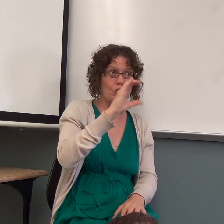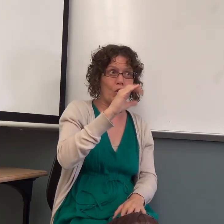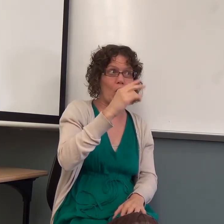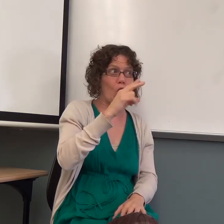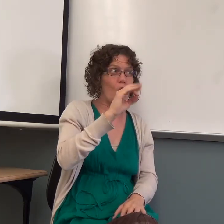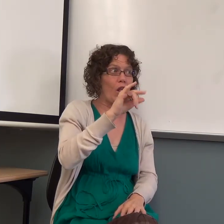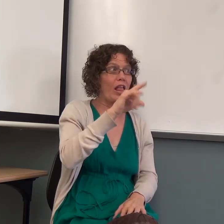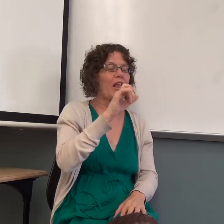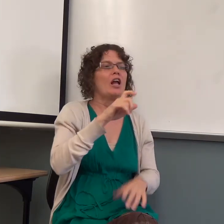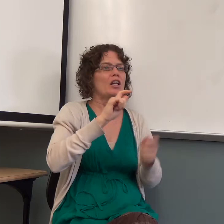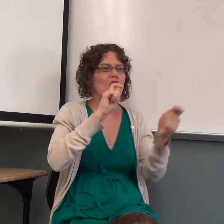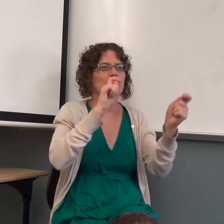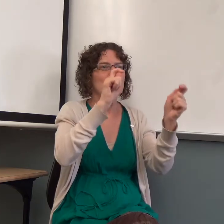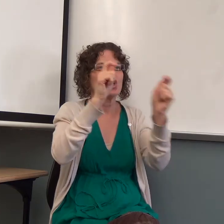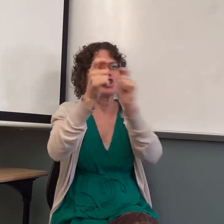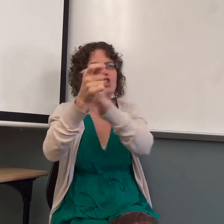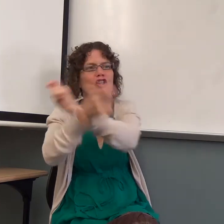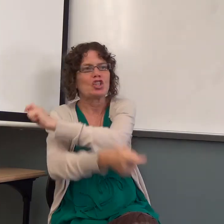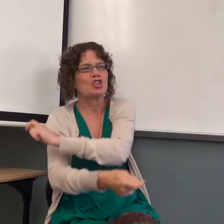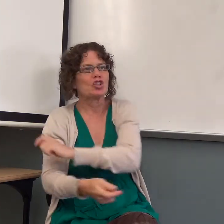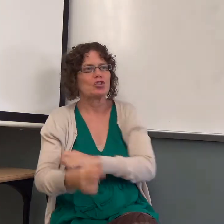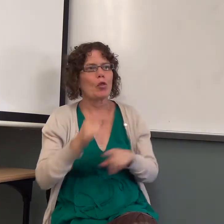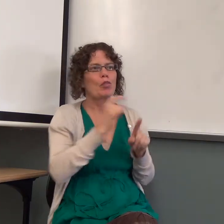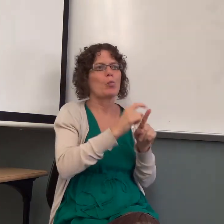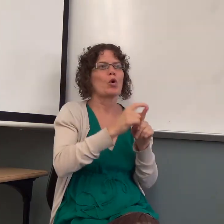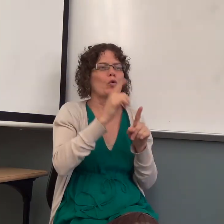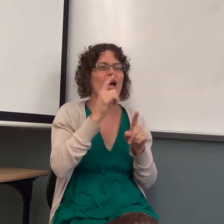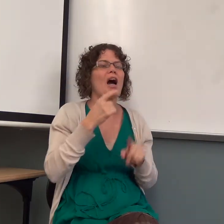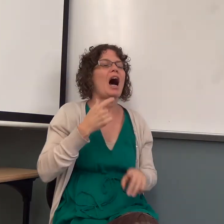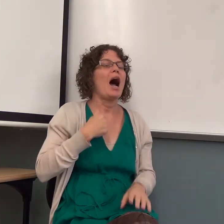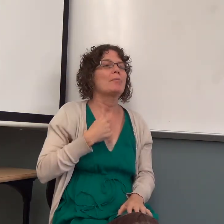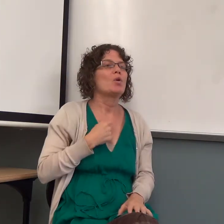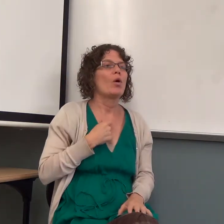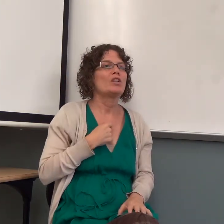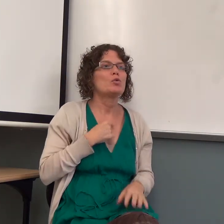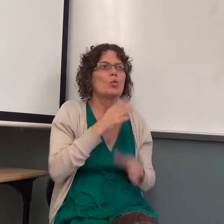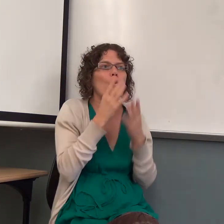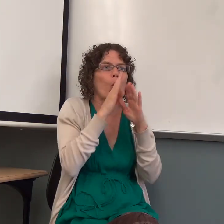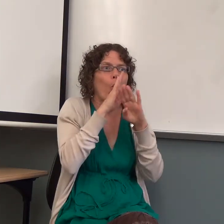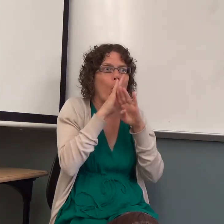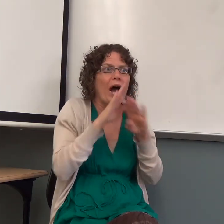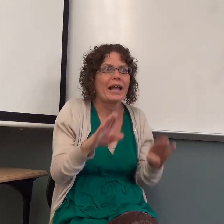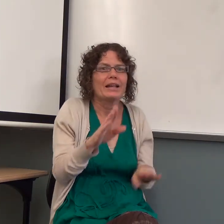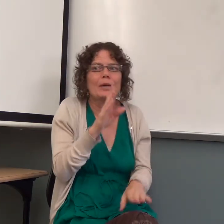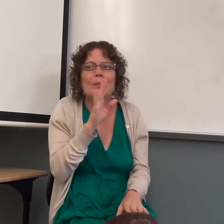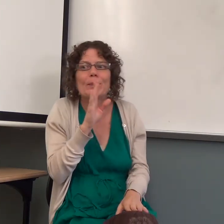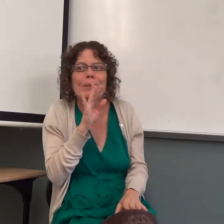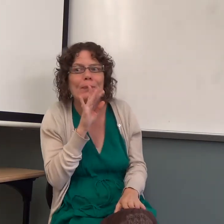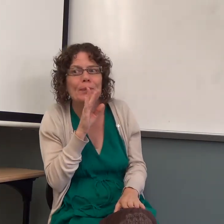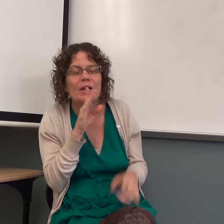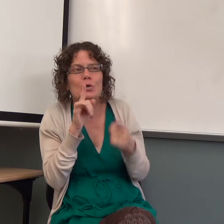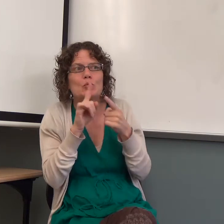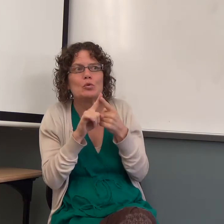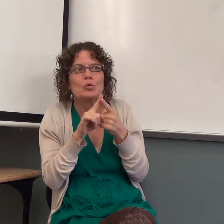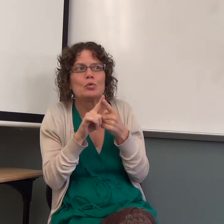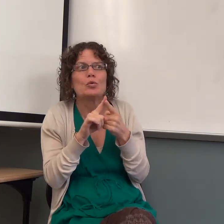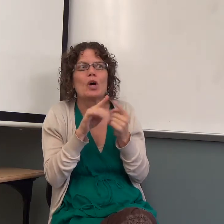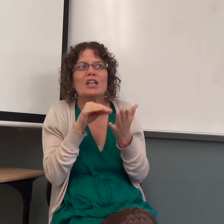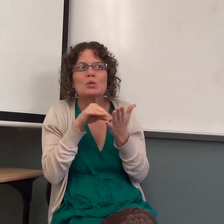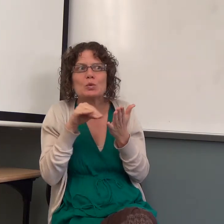from Yeah. the word to the word. So I'm going to whisper a word into the ear of an unsuspecting student, and then